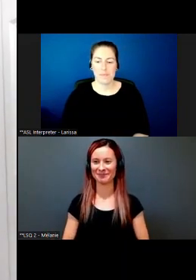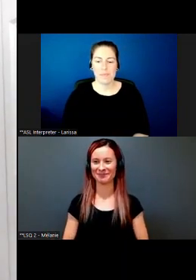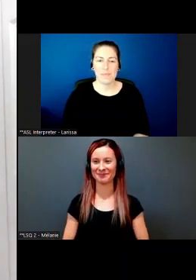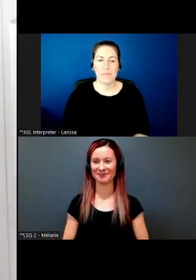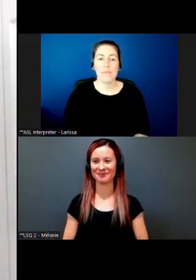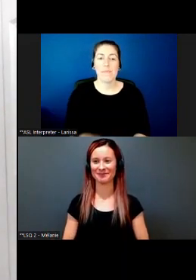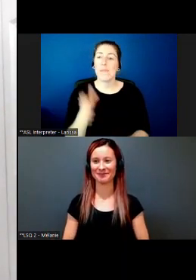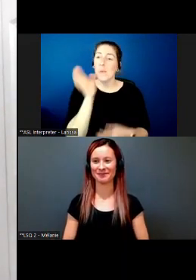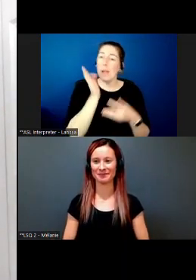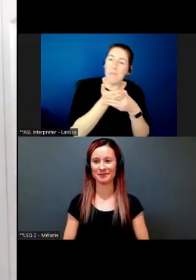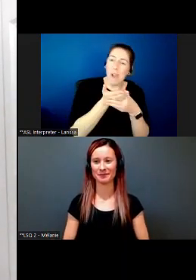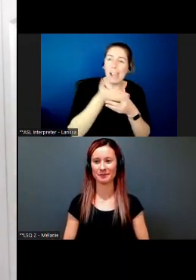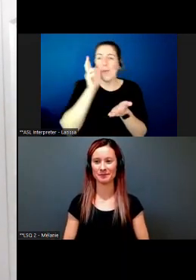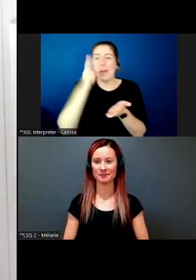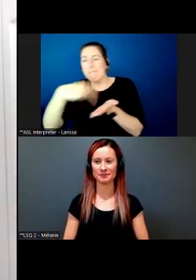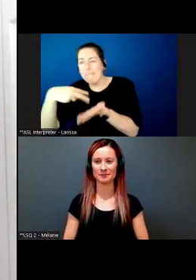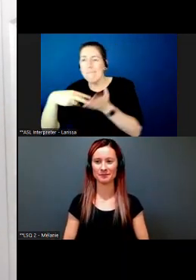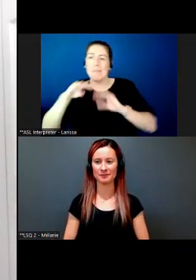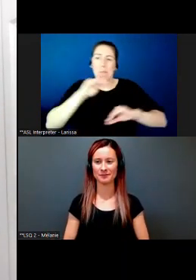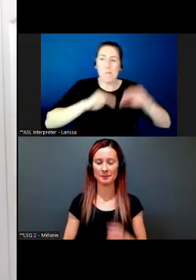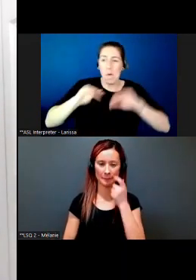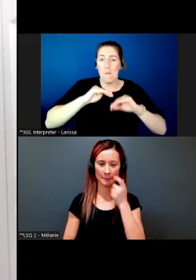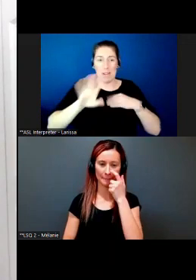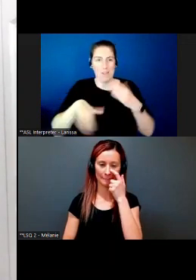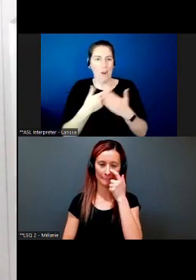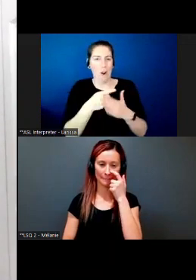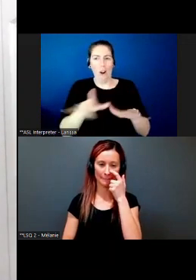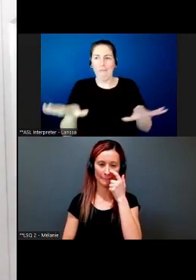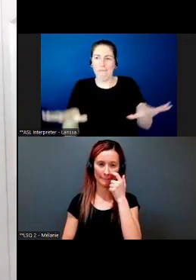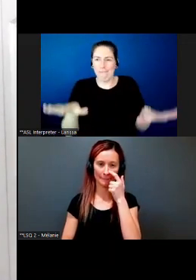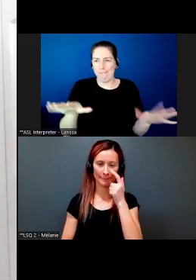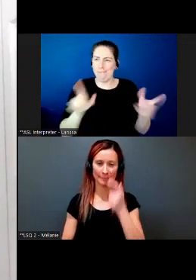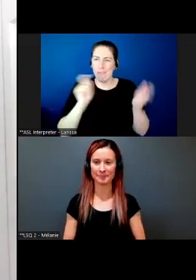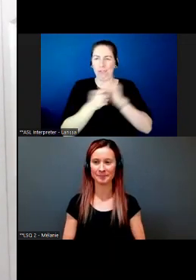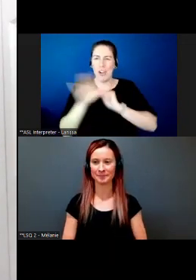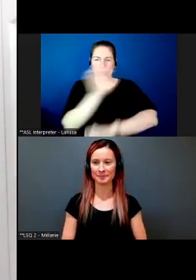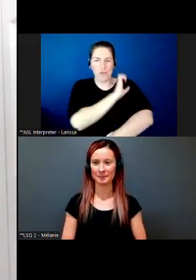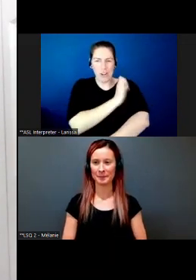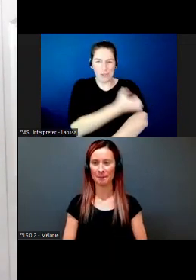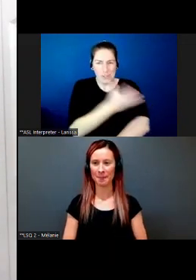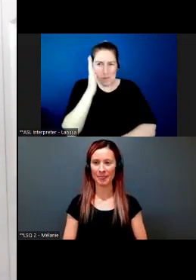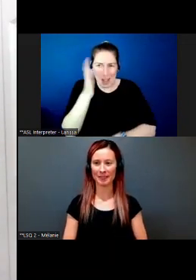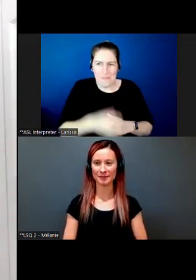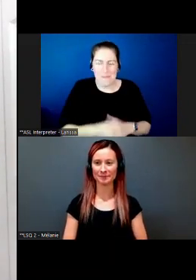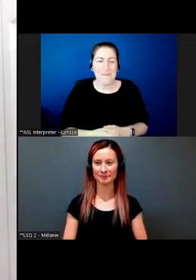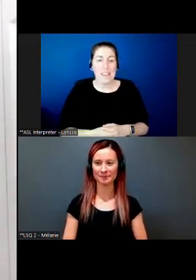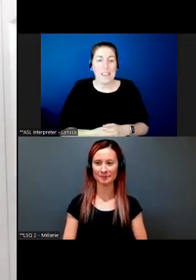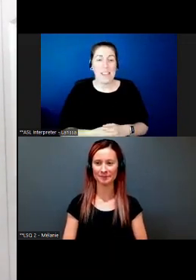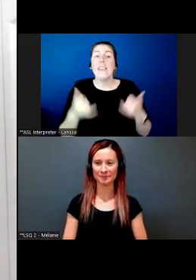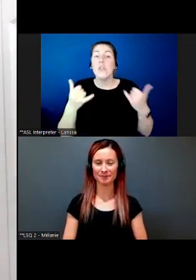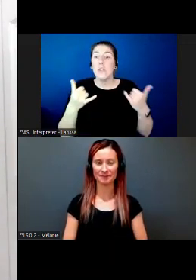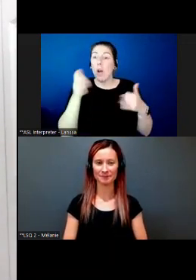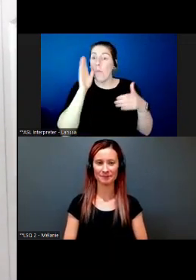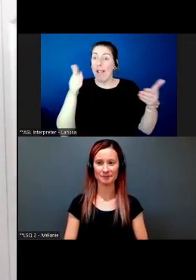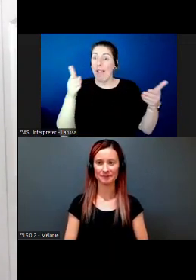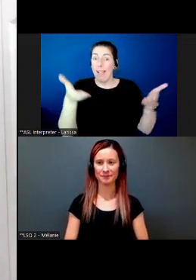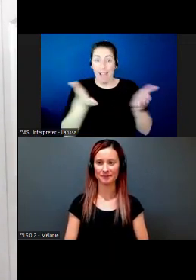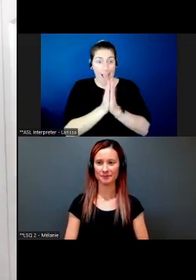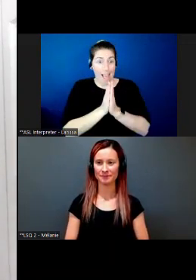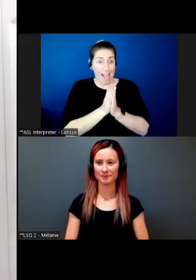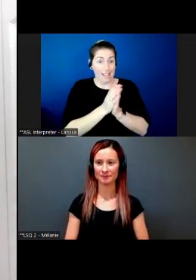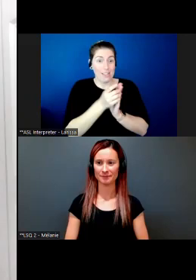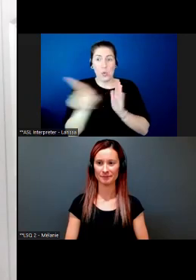music and movement just to get everyone just to change that energy going. So at this moment, I'd like to invite everyone to take some